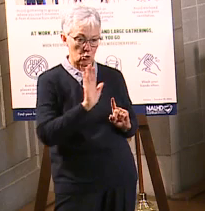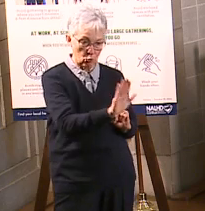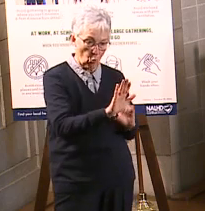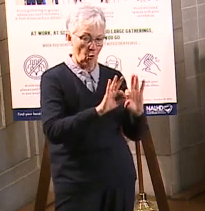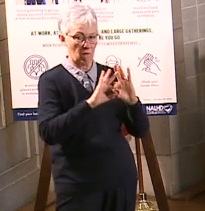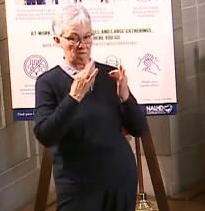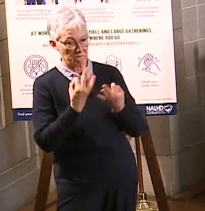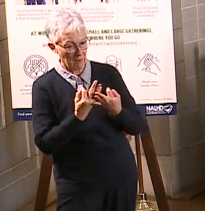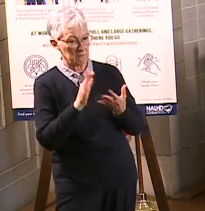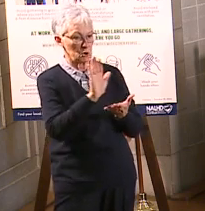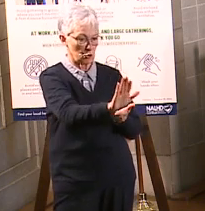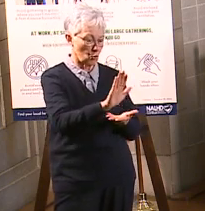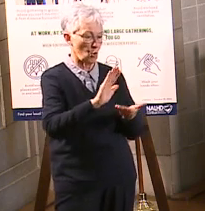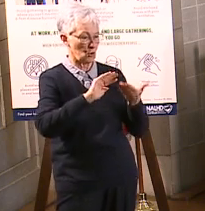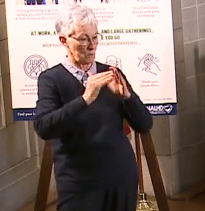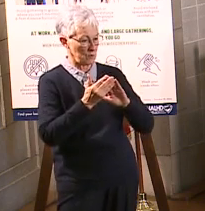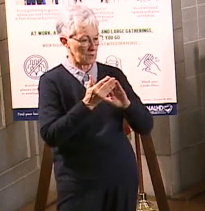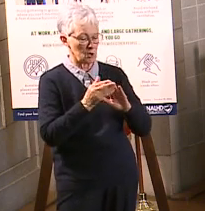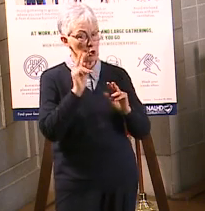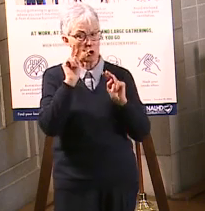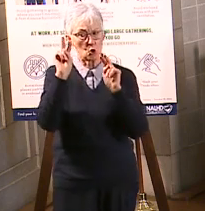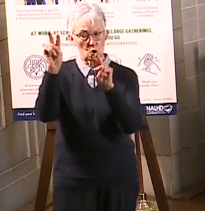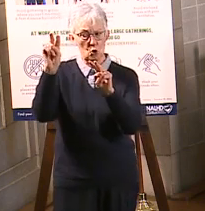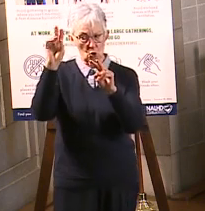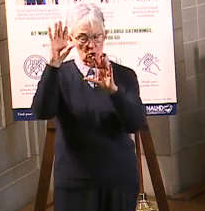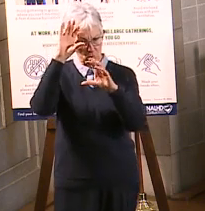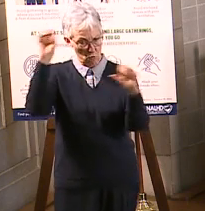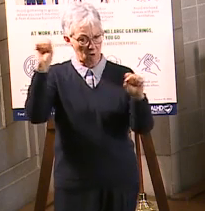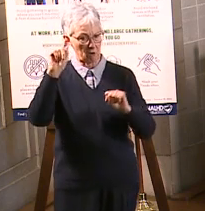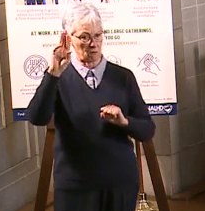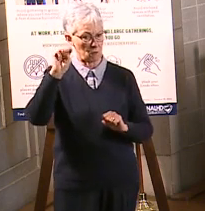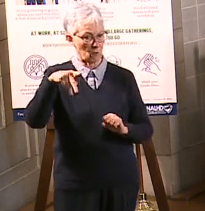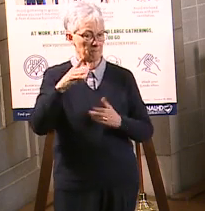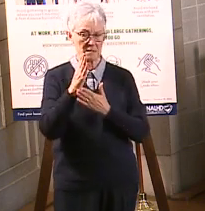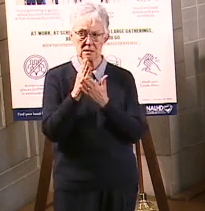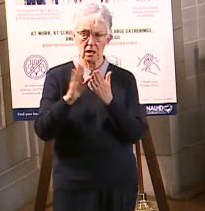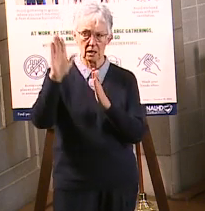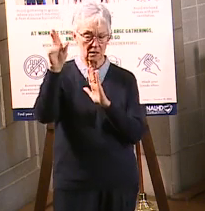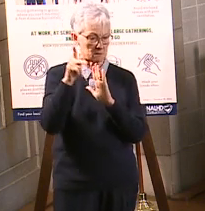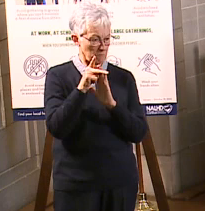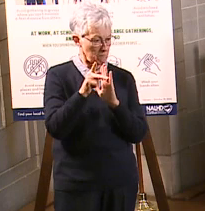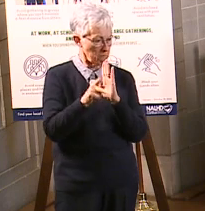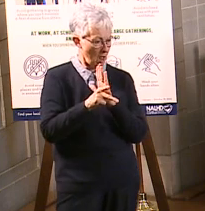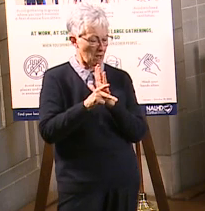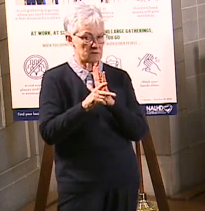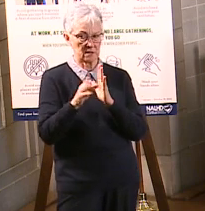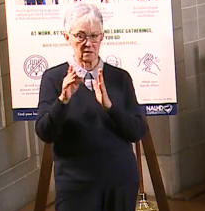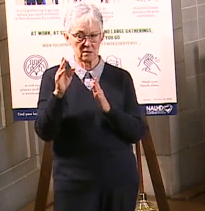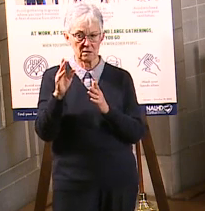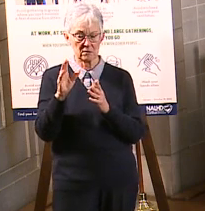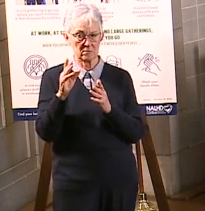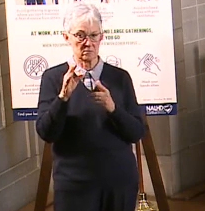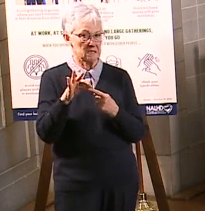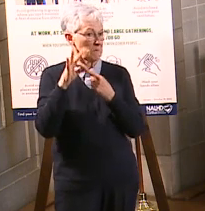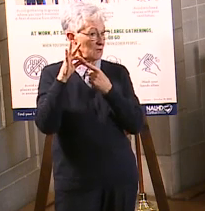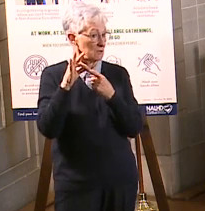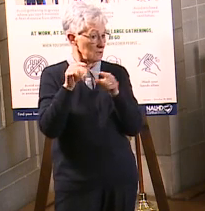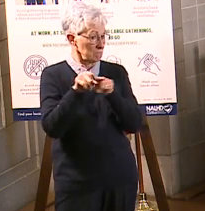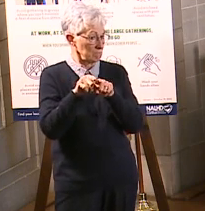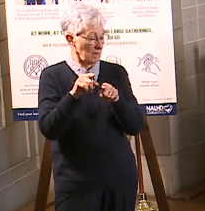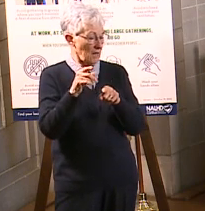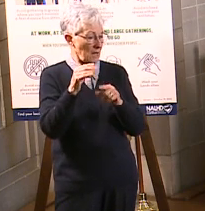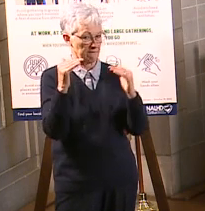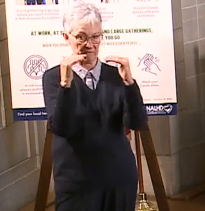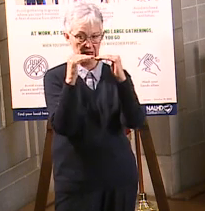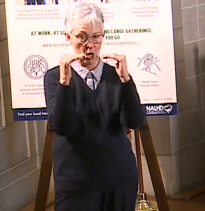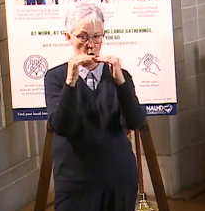the Trump administration's policies with regard to trade, for example, making sure we have fair trade, that we're